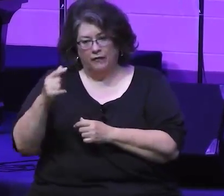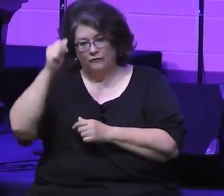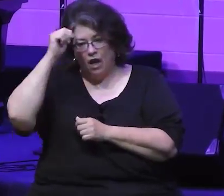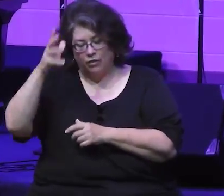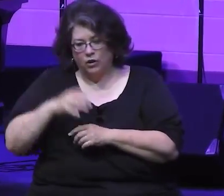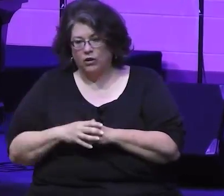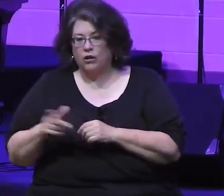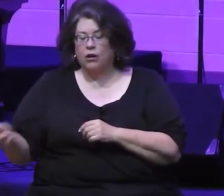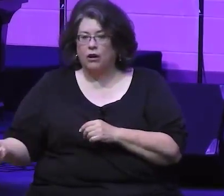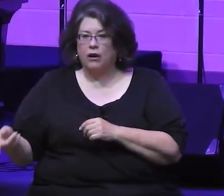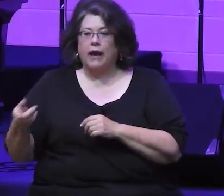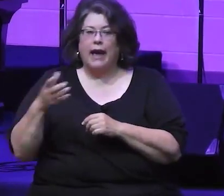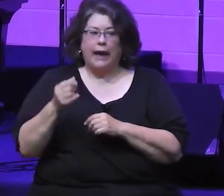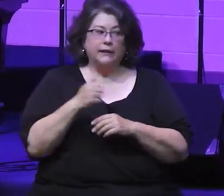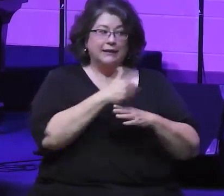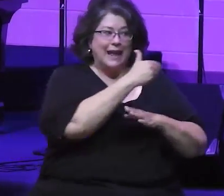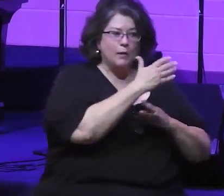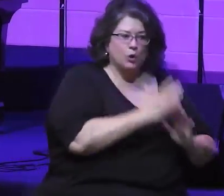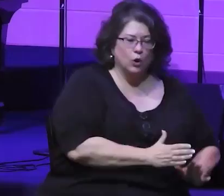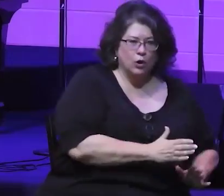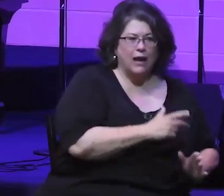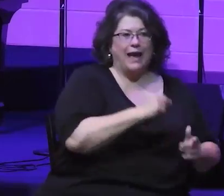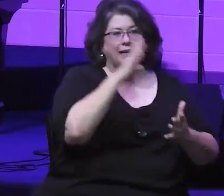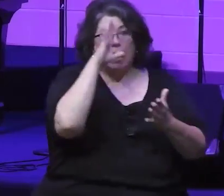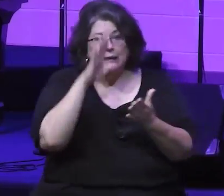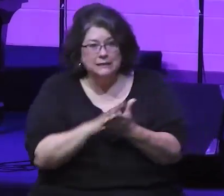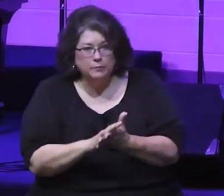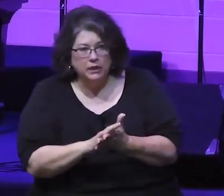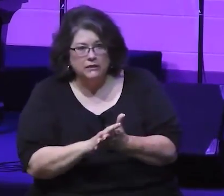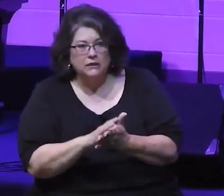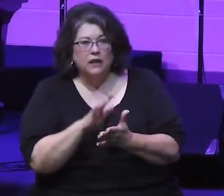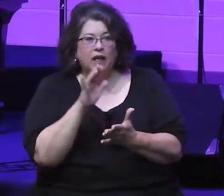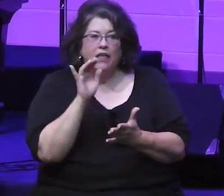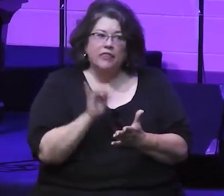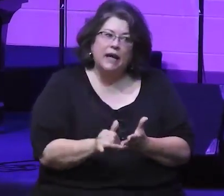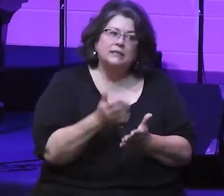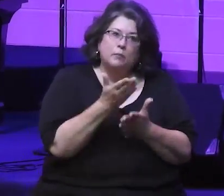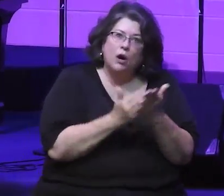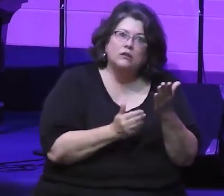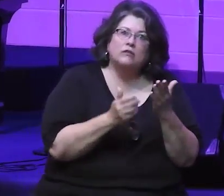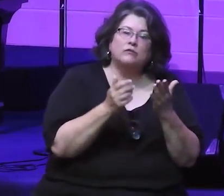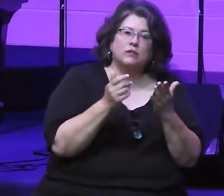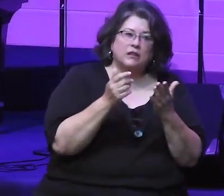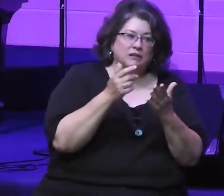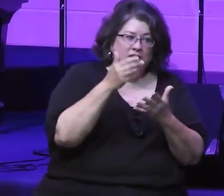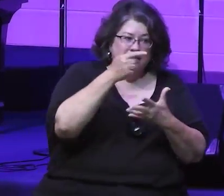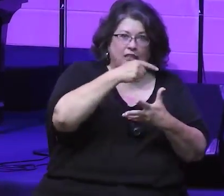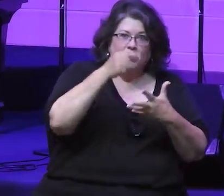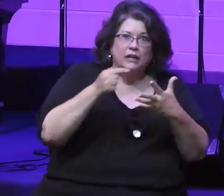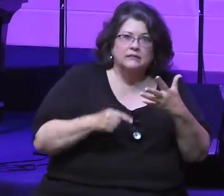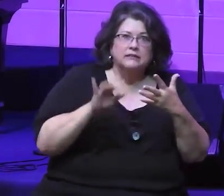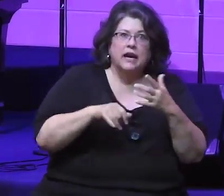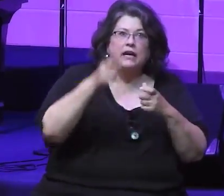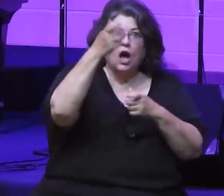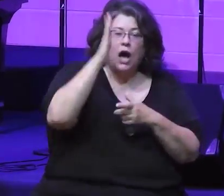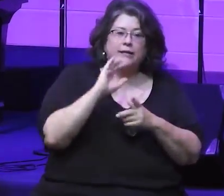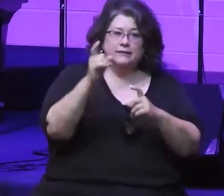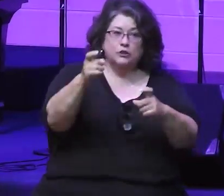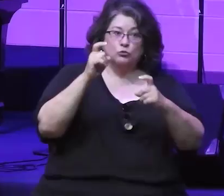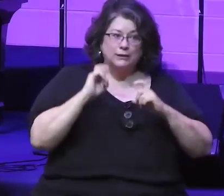neighbor in Centennial to particular people. And so these are part of the people the neighbors and the relationships that God has entrusted to